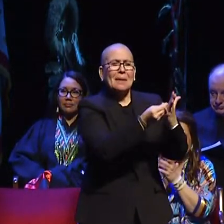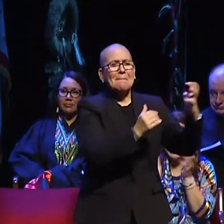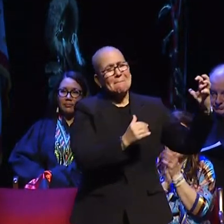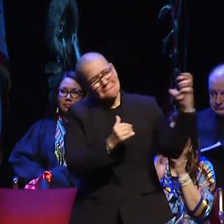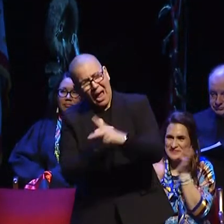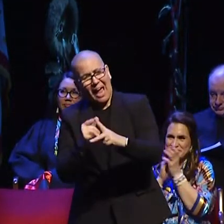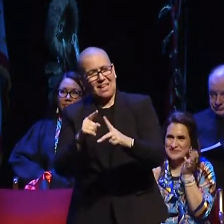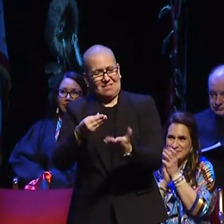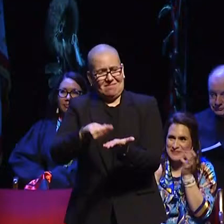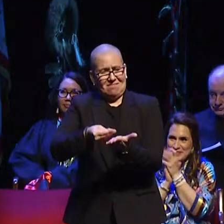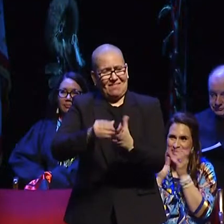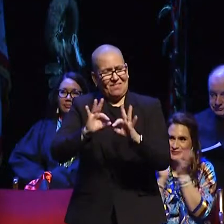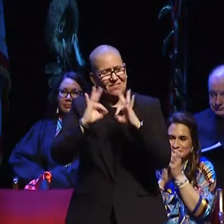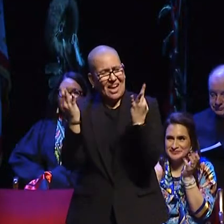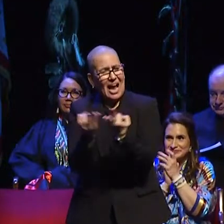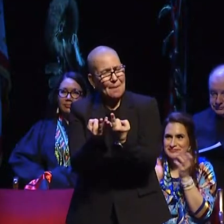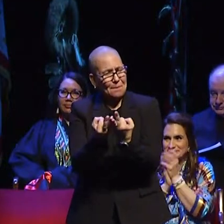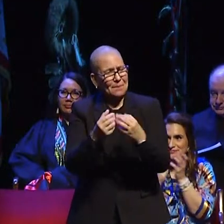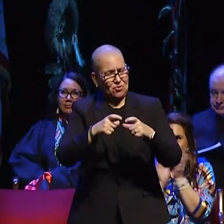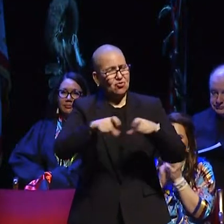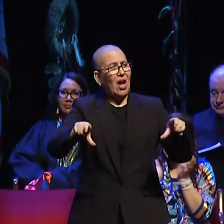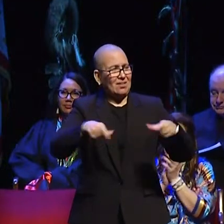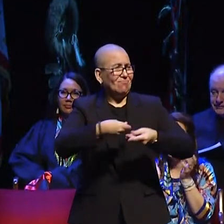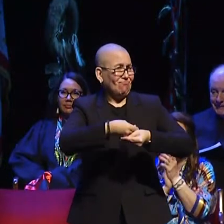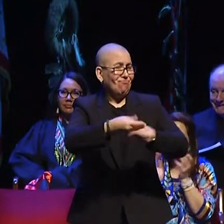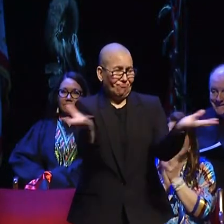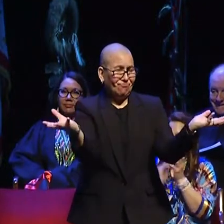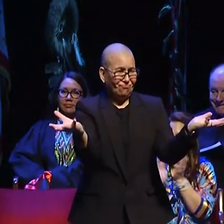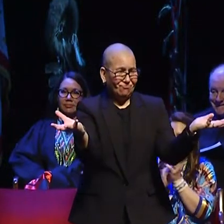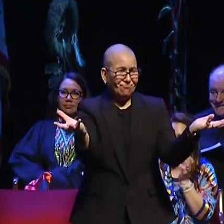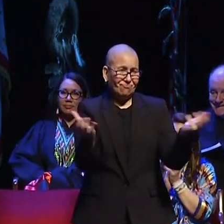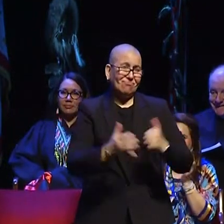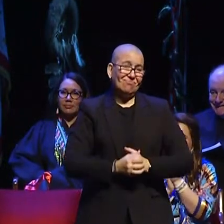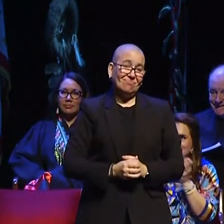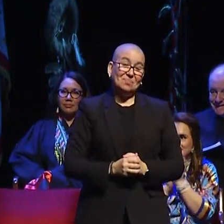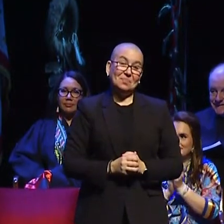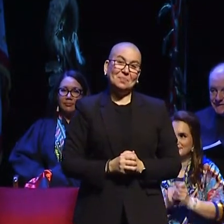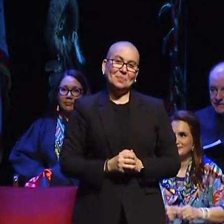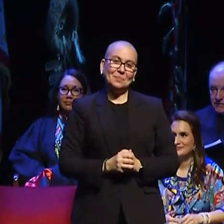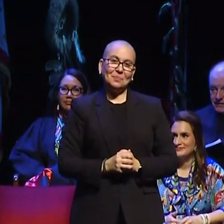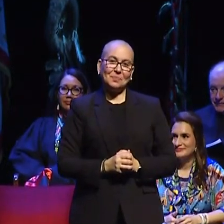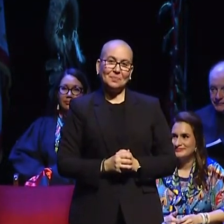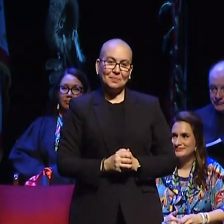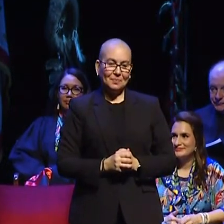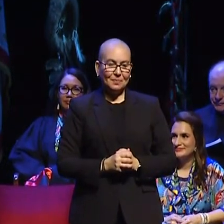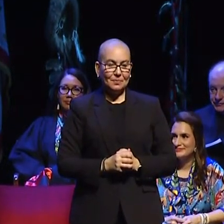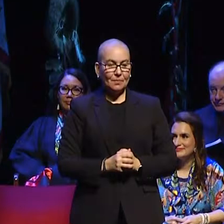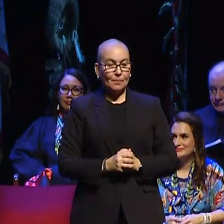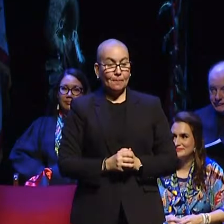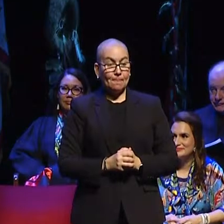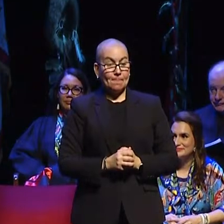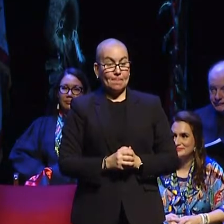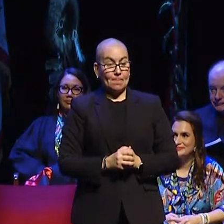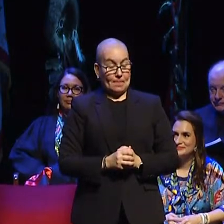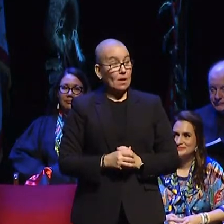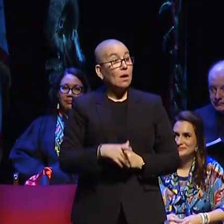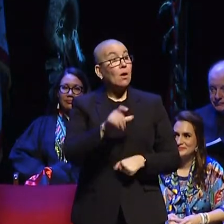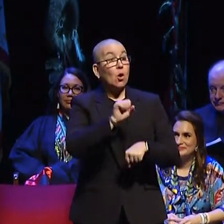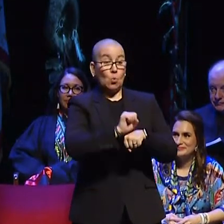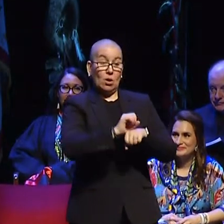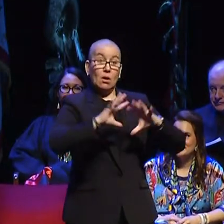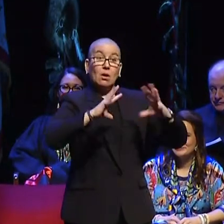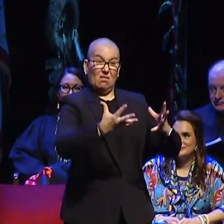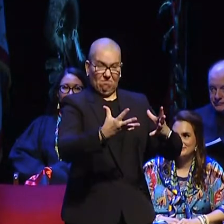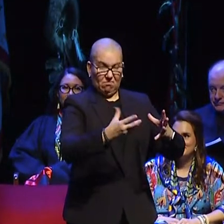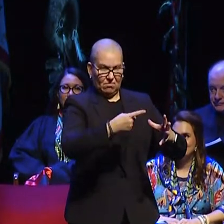we can. I'd like to try and do that. Let's grow our workforce. Let's attract folks here. Let's make sure that we